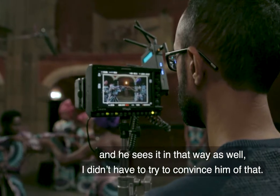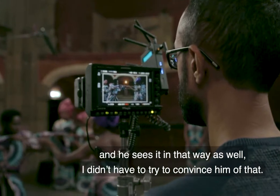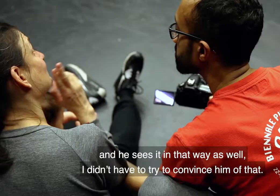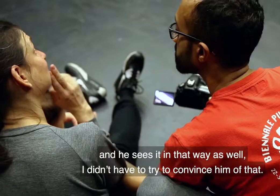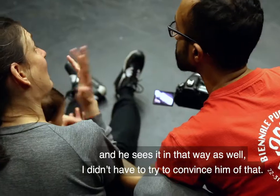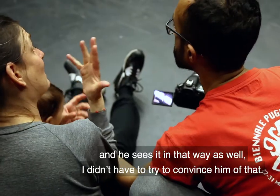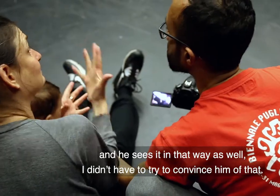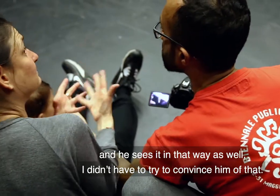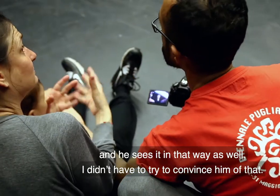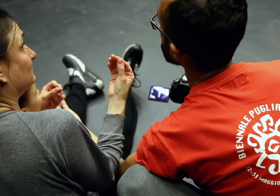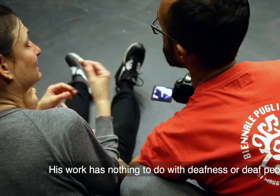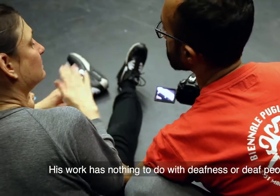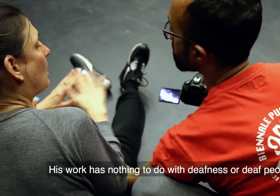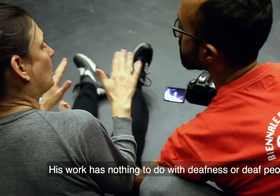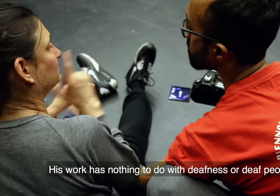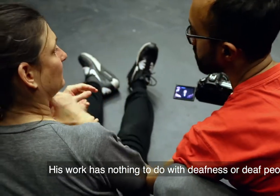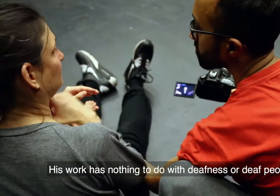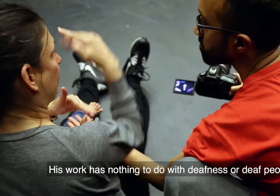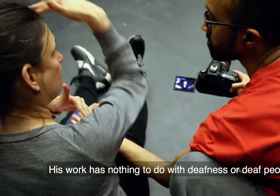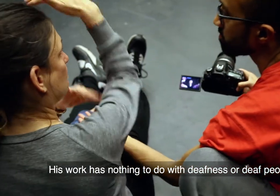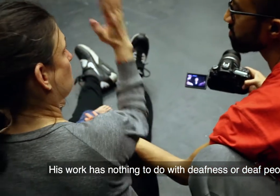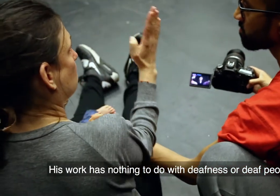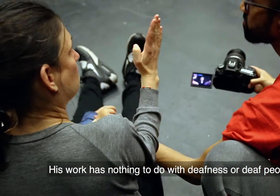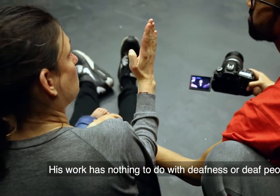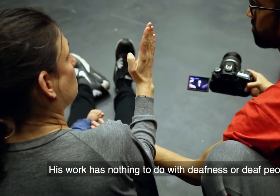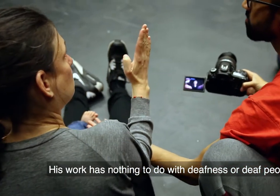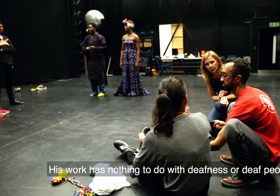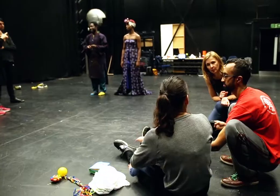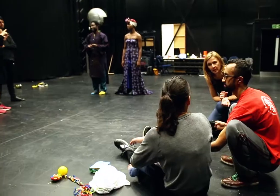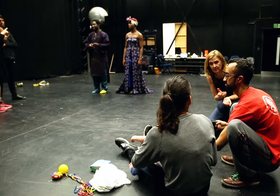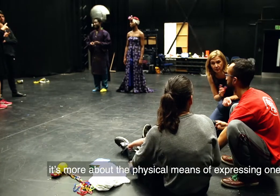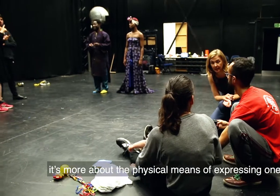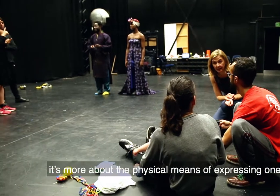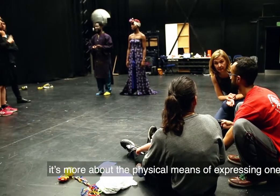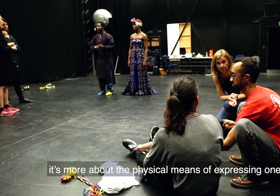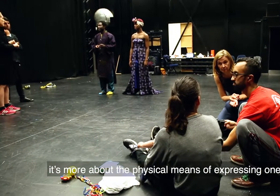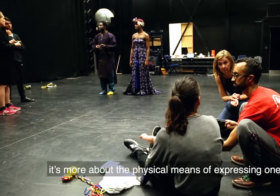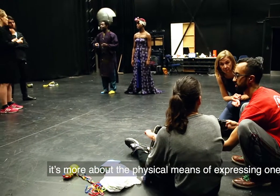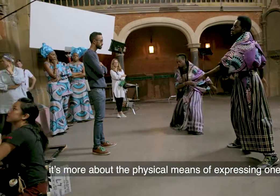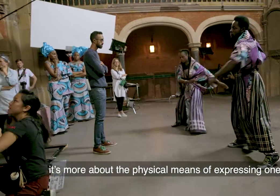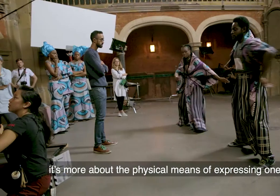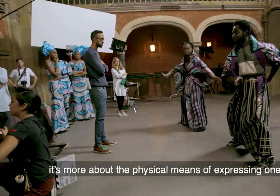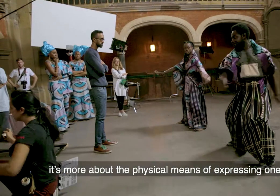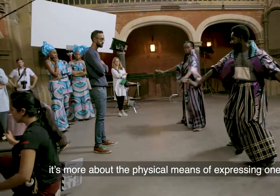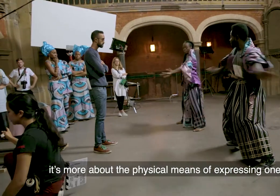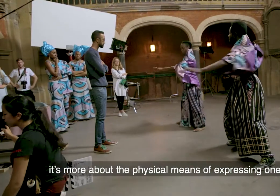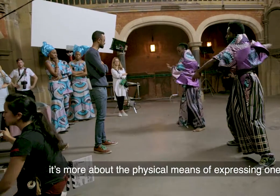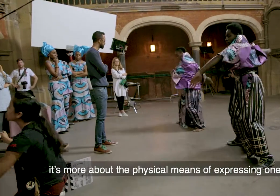have to try to convince him of that. His work has nothing to do with deafness or deaf people. It's more about the physical means of expressing oneself.